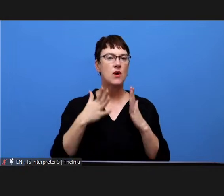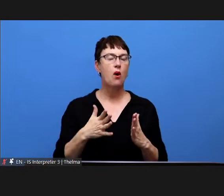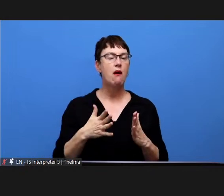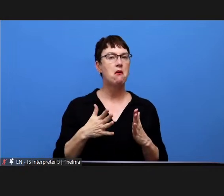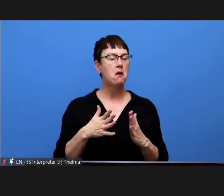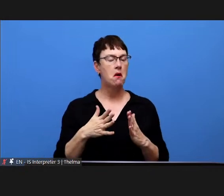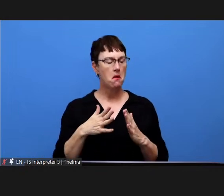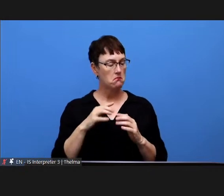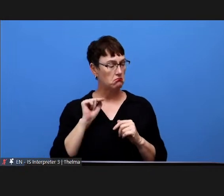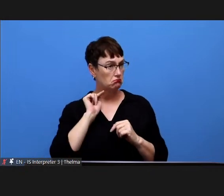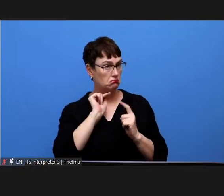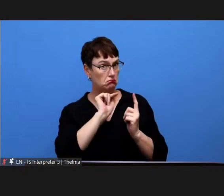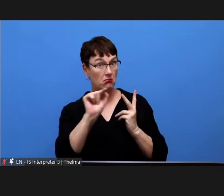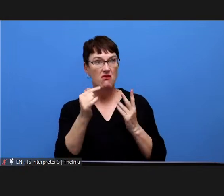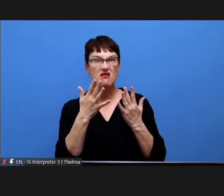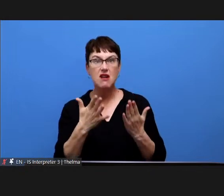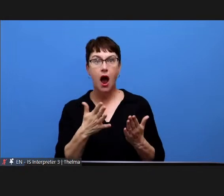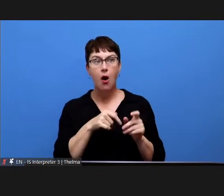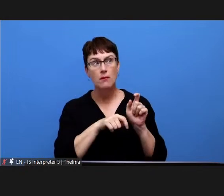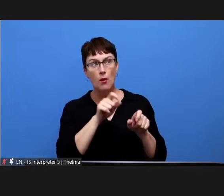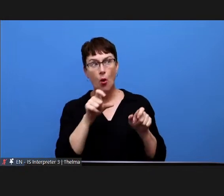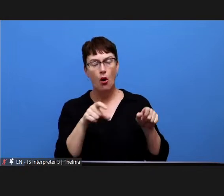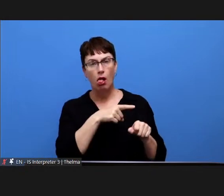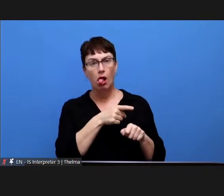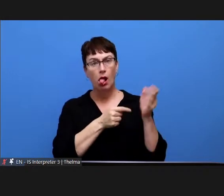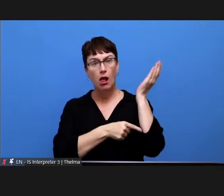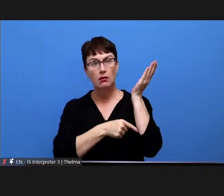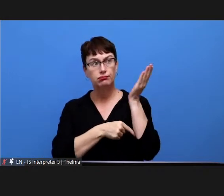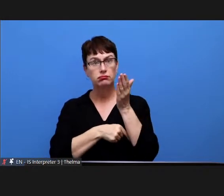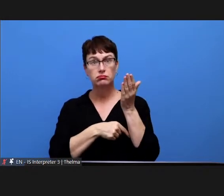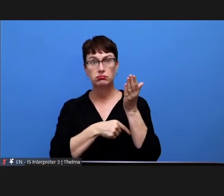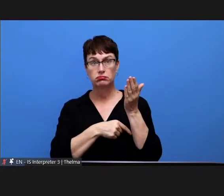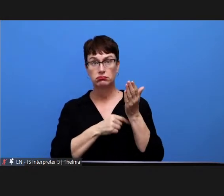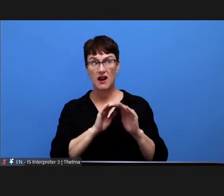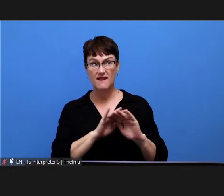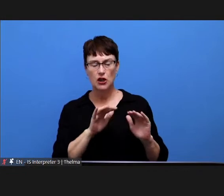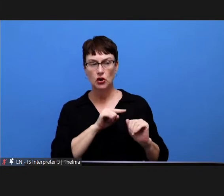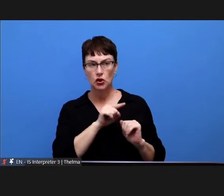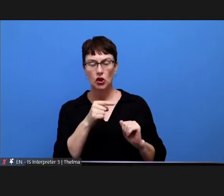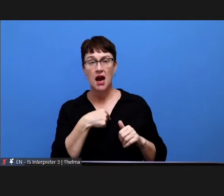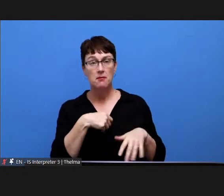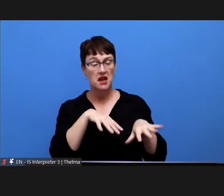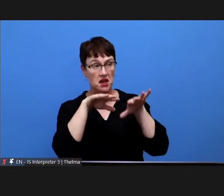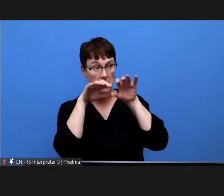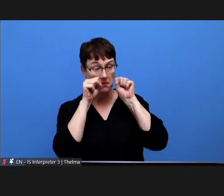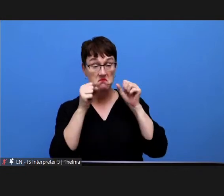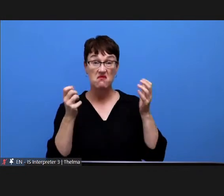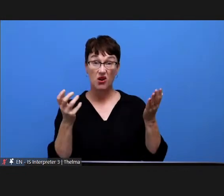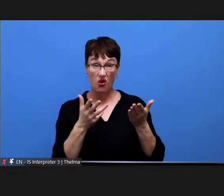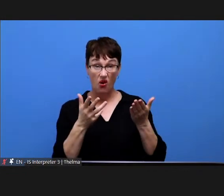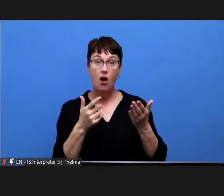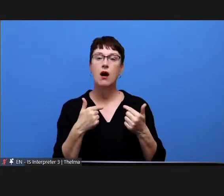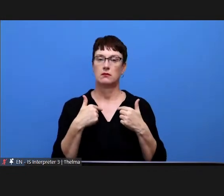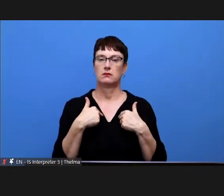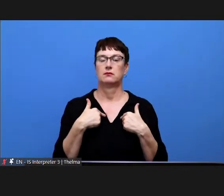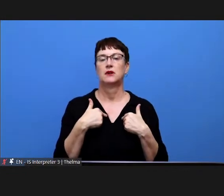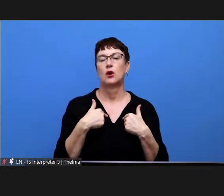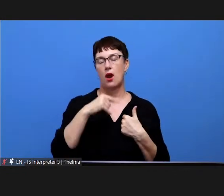some experience now, and finally probably reach the conclusion that